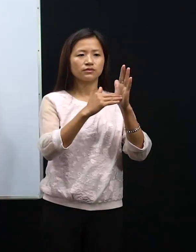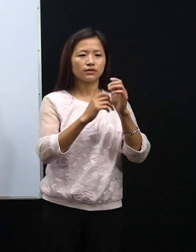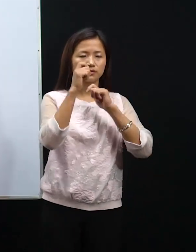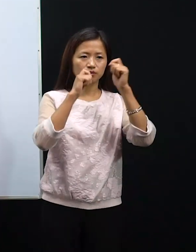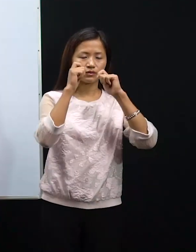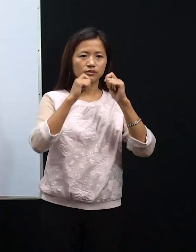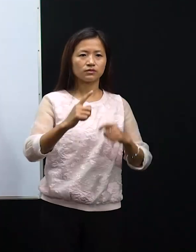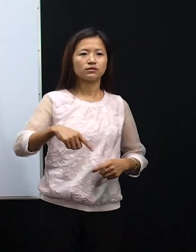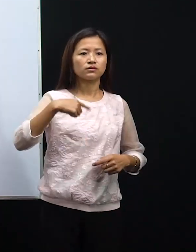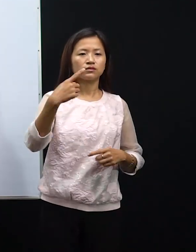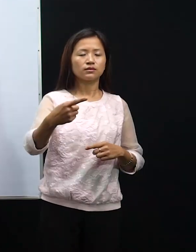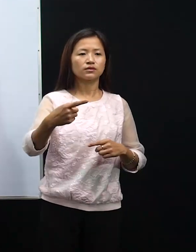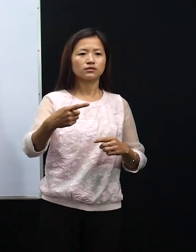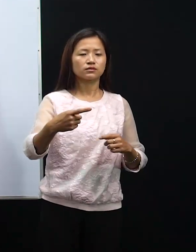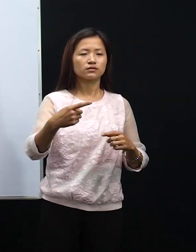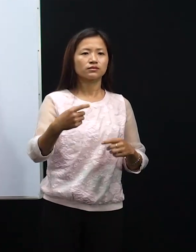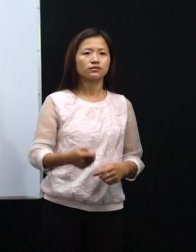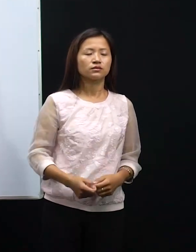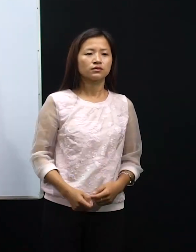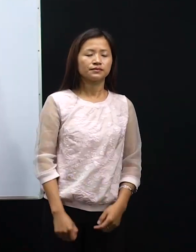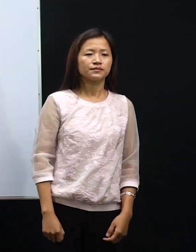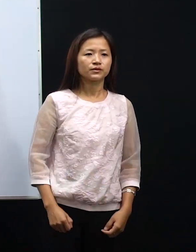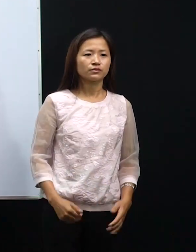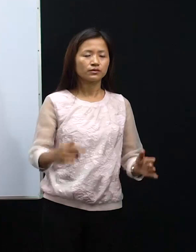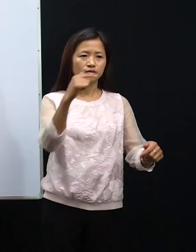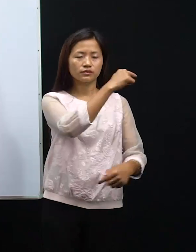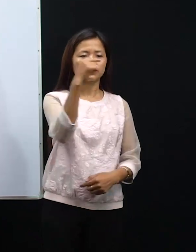The next will be about subtracting.